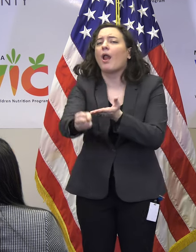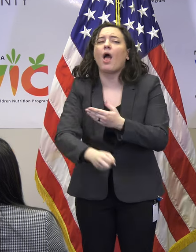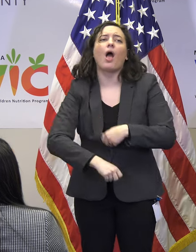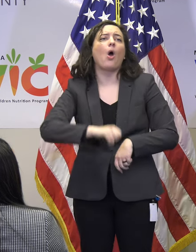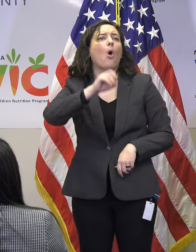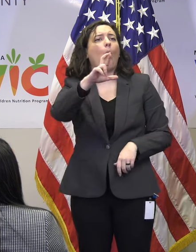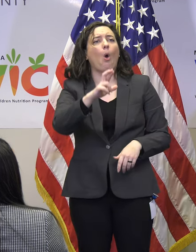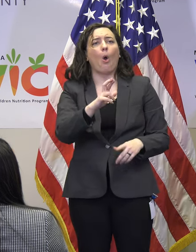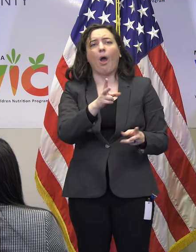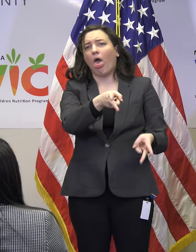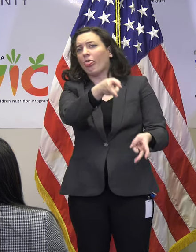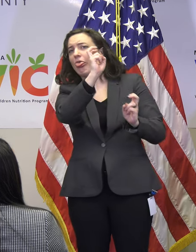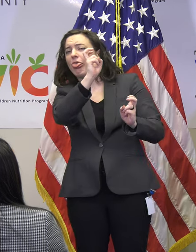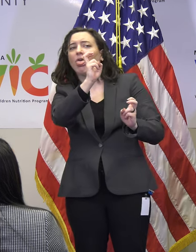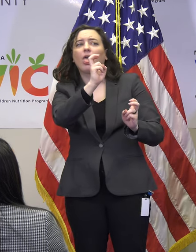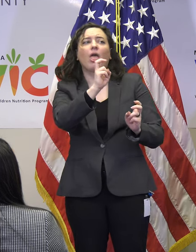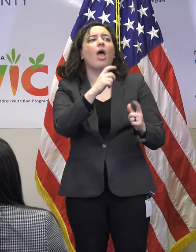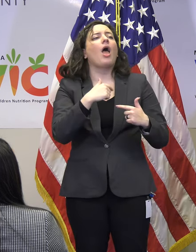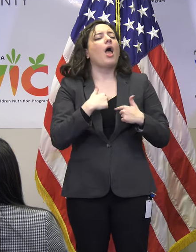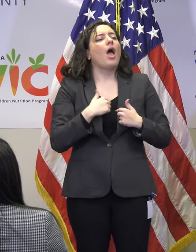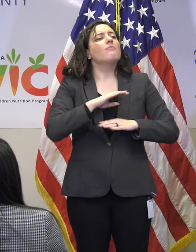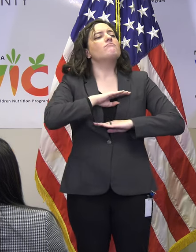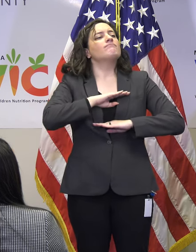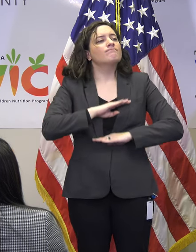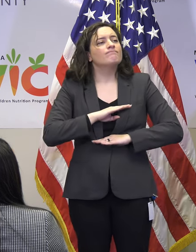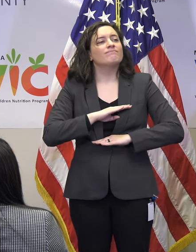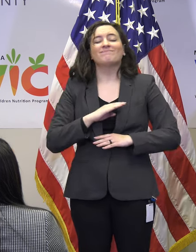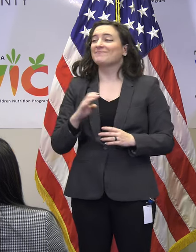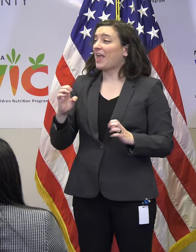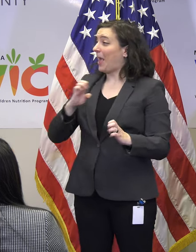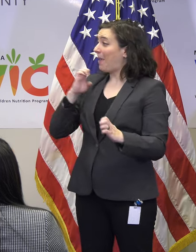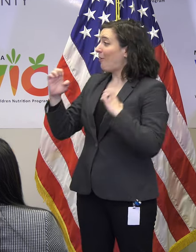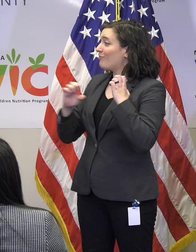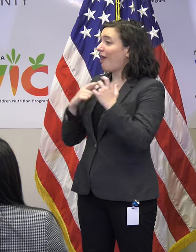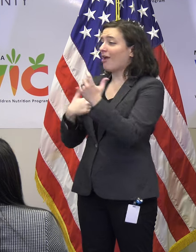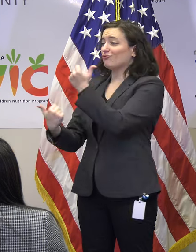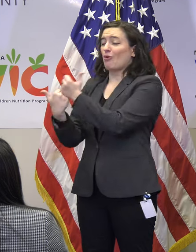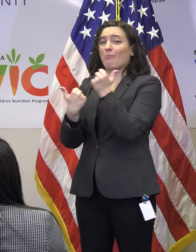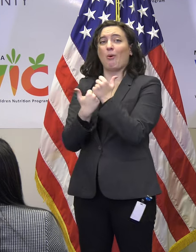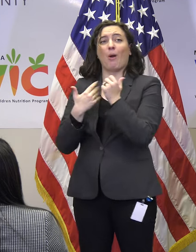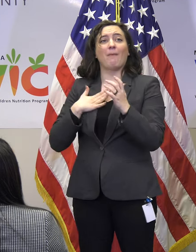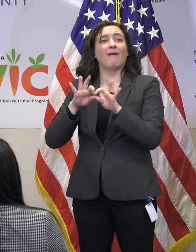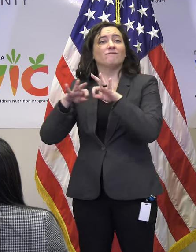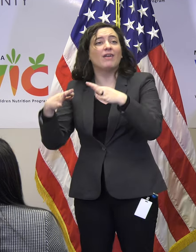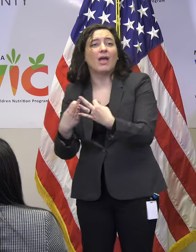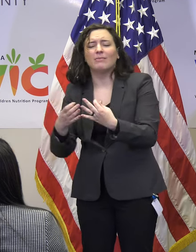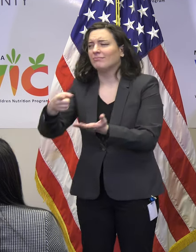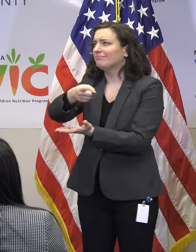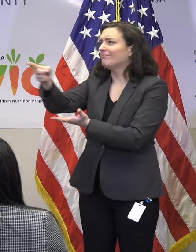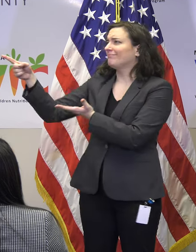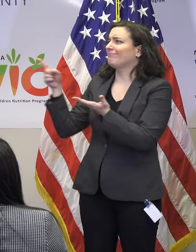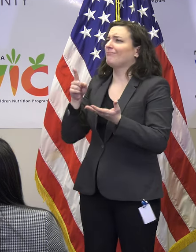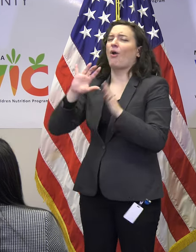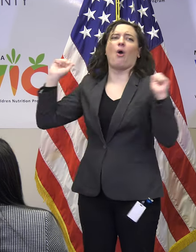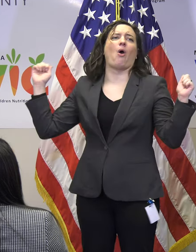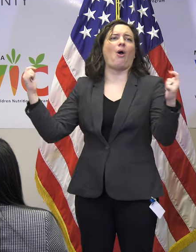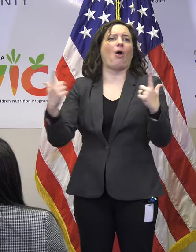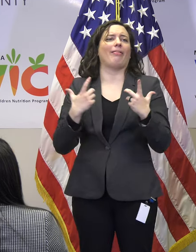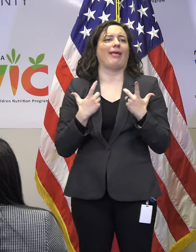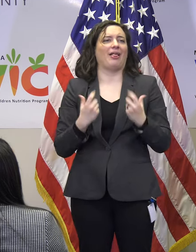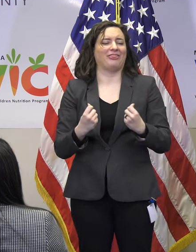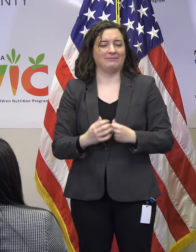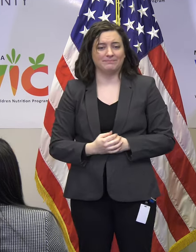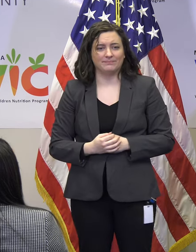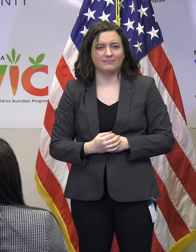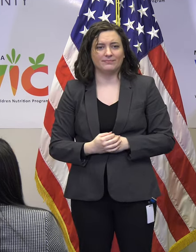needed to take care of myself and my family got nutritious food benefits in order to stay healthy. So as you all heard, WIC